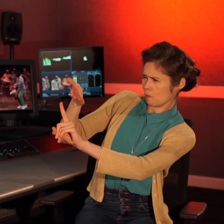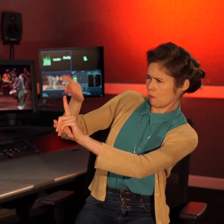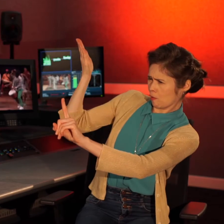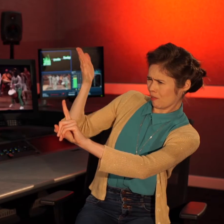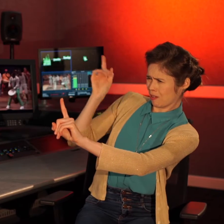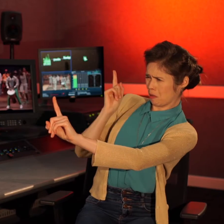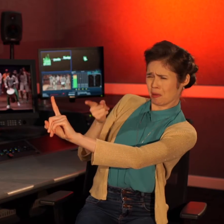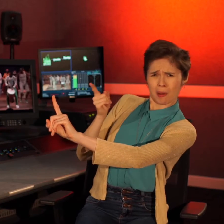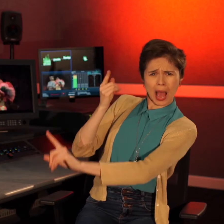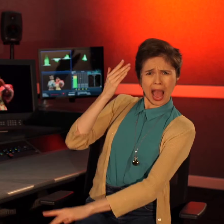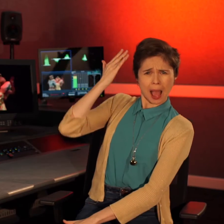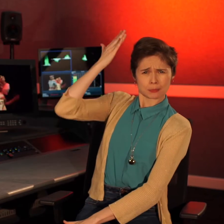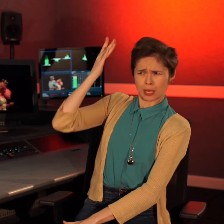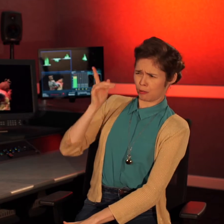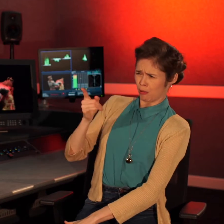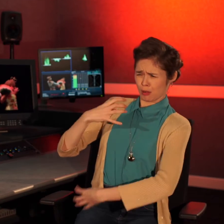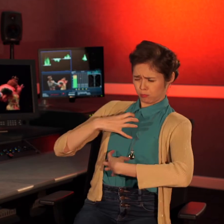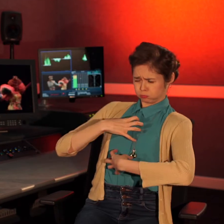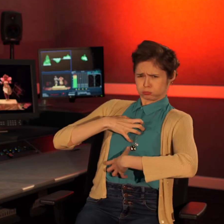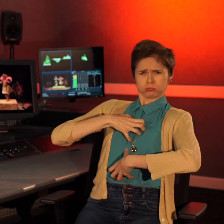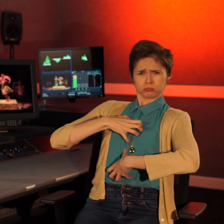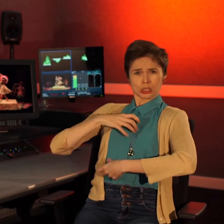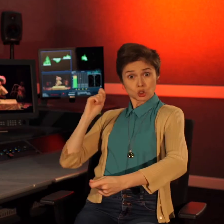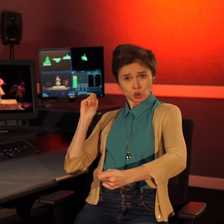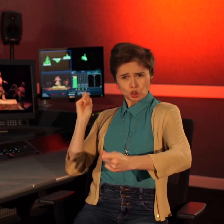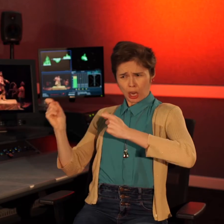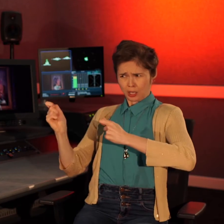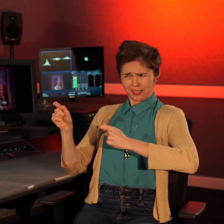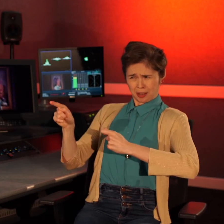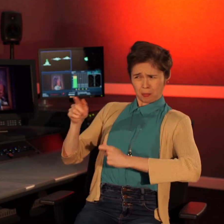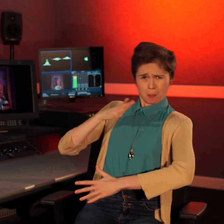Everyone starts to think that Hamlet is behaving strangely.